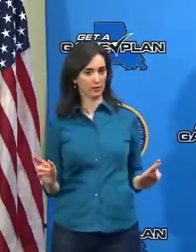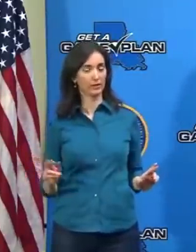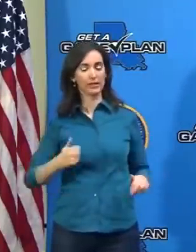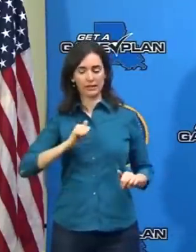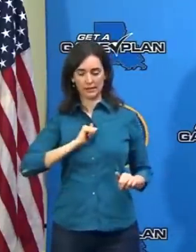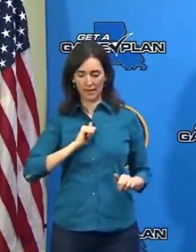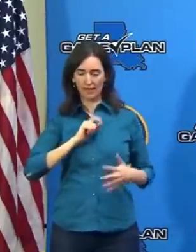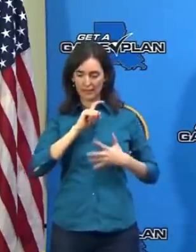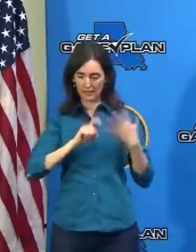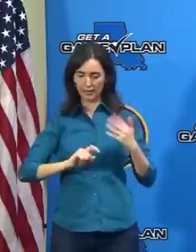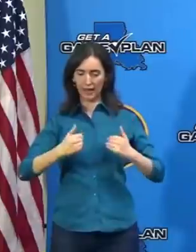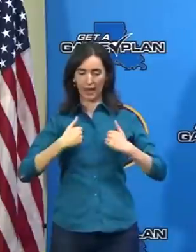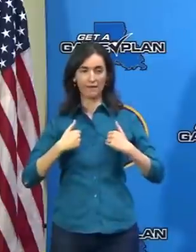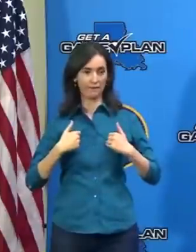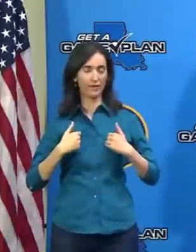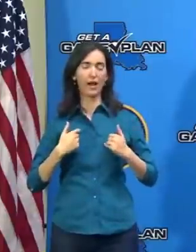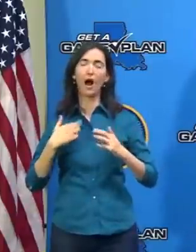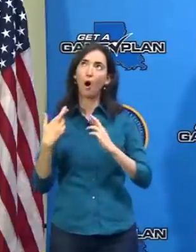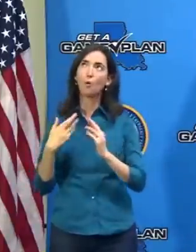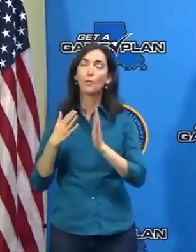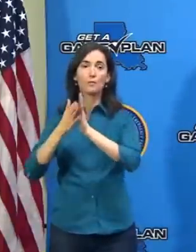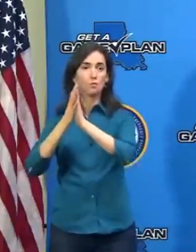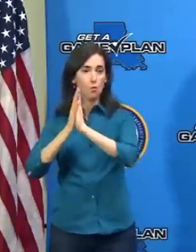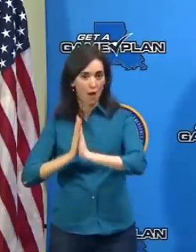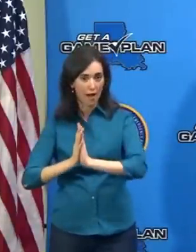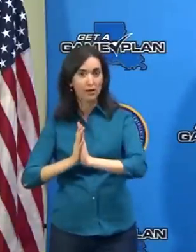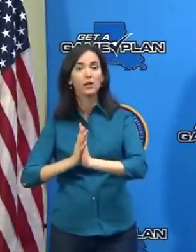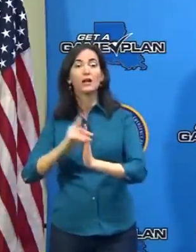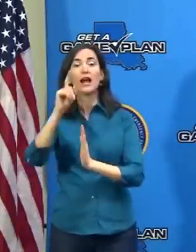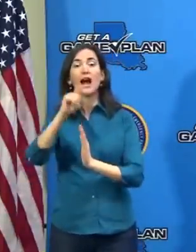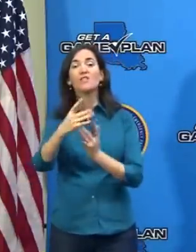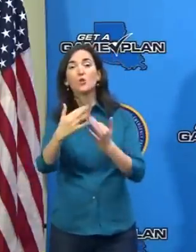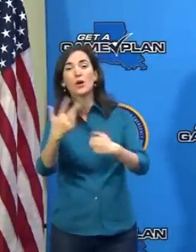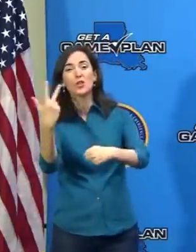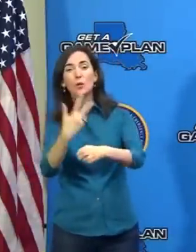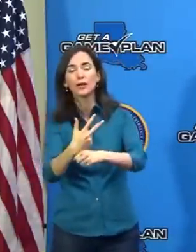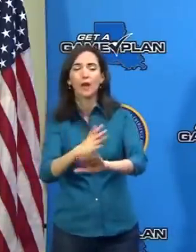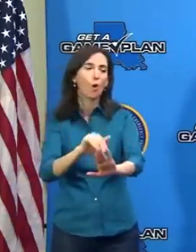I hope and pray, and we're going to work extremely hard to make sure nobody has to